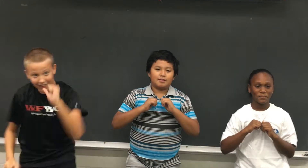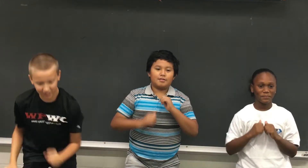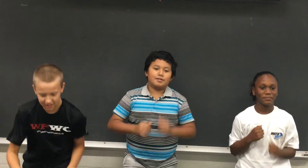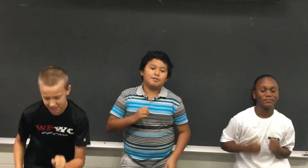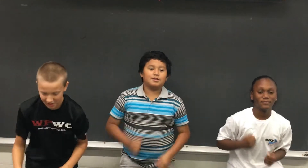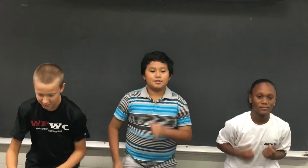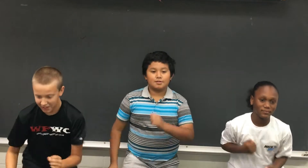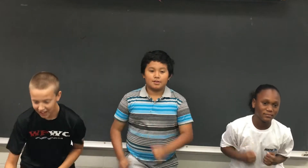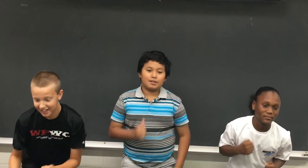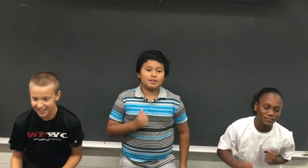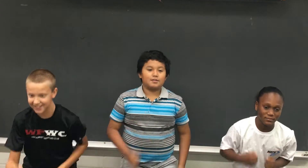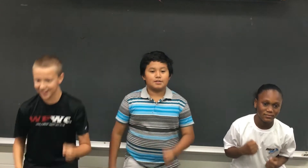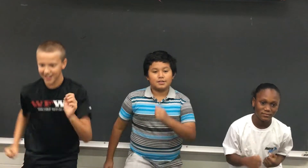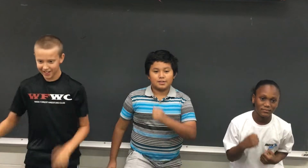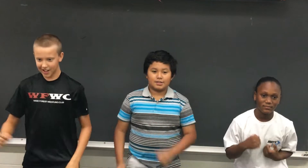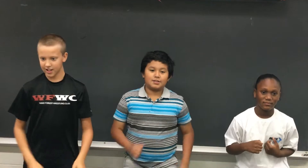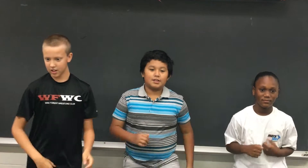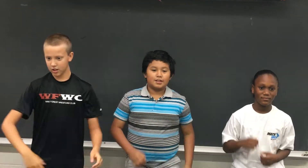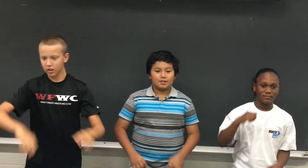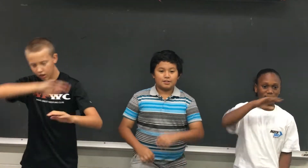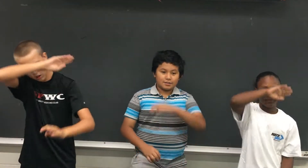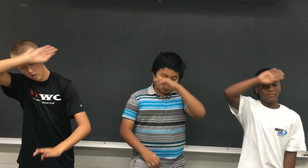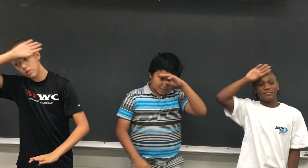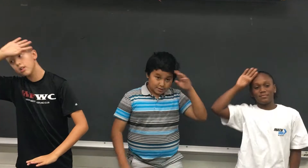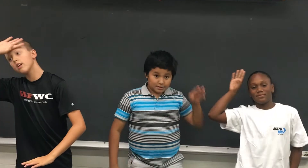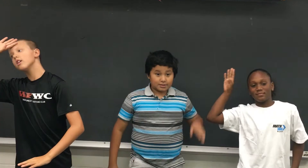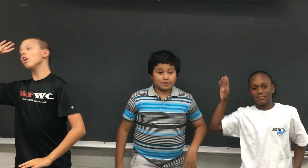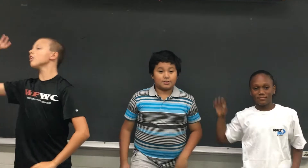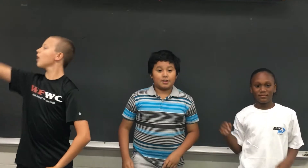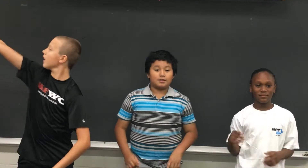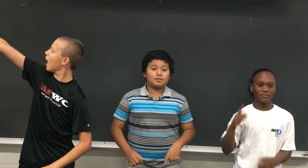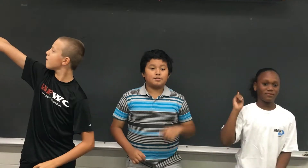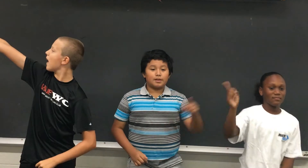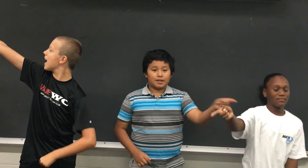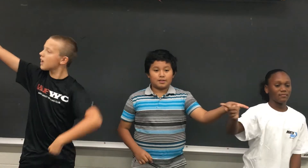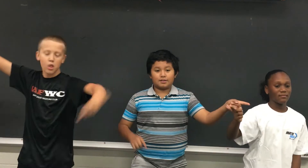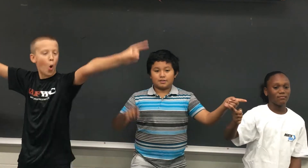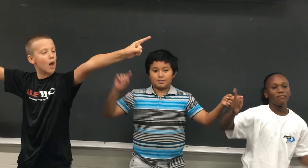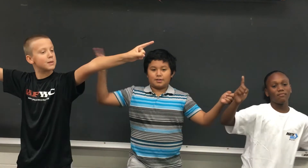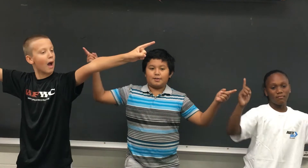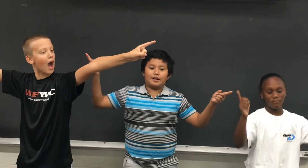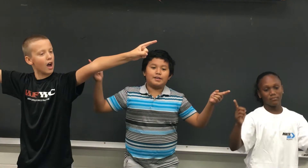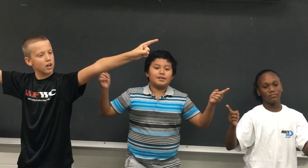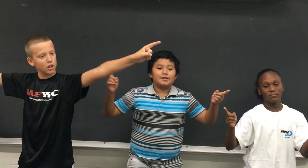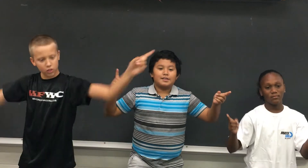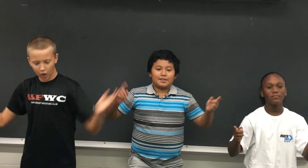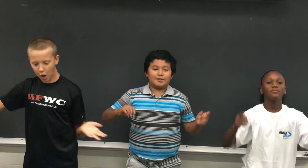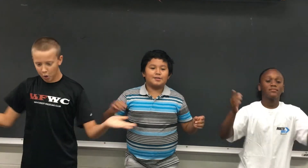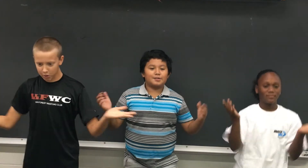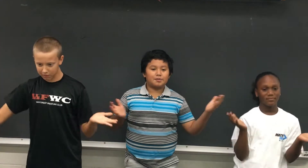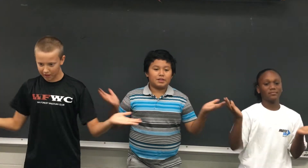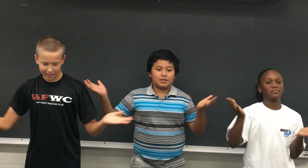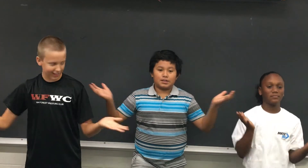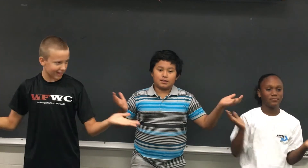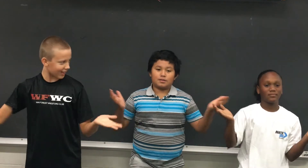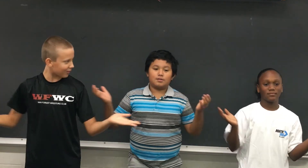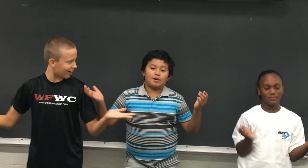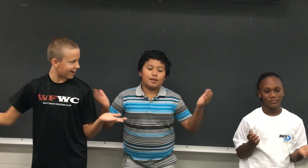We want to move to unlikely regions, yeah, once harsh locations like Las Vegas or Dubai. Those places